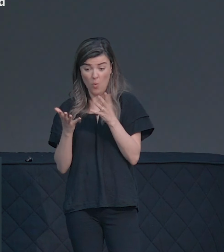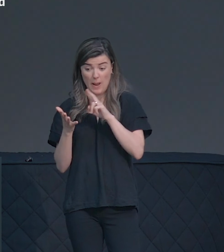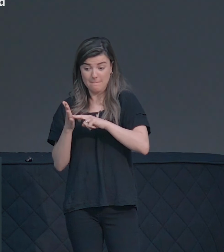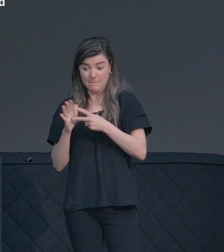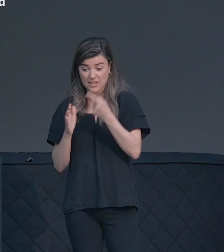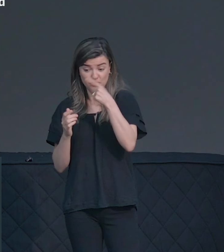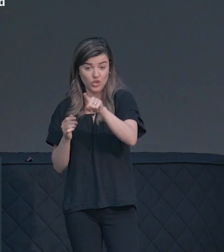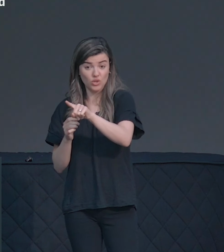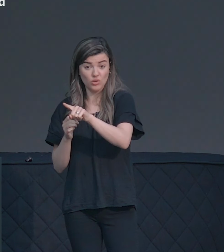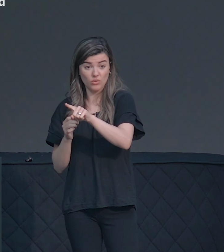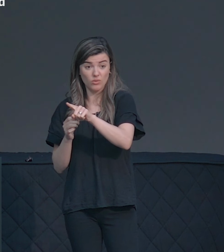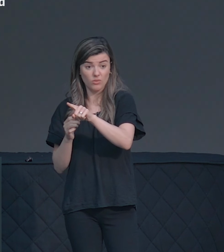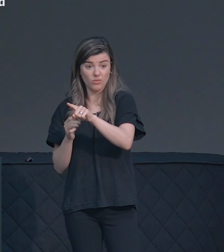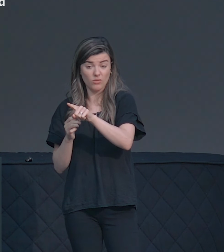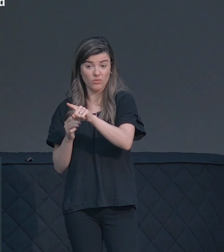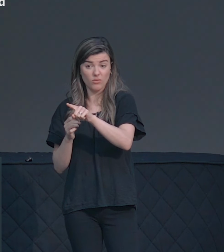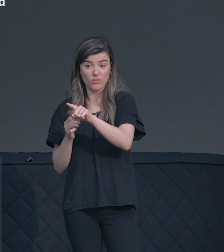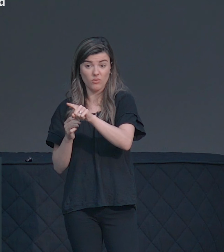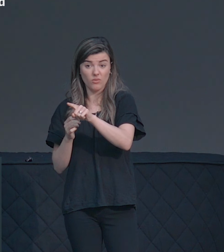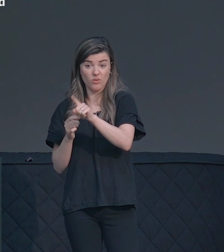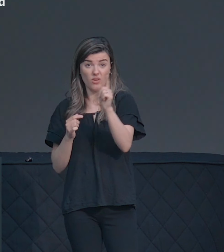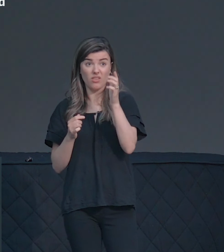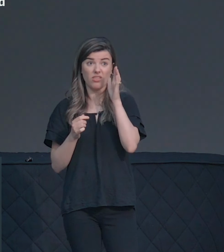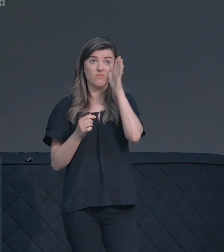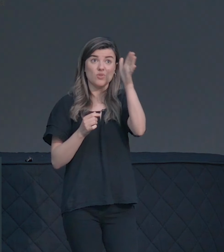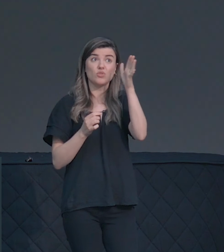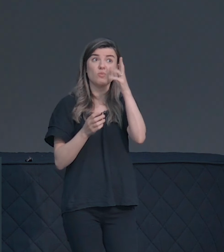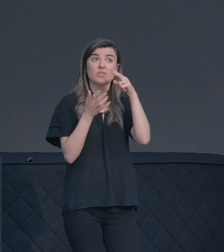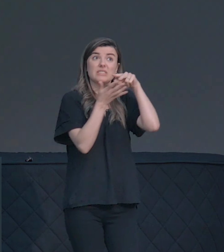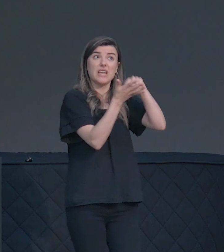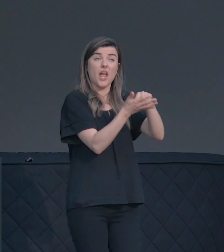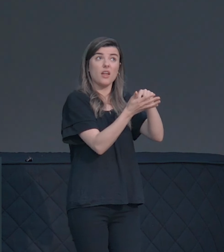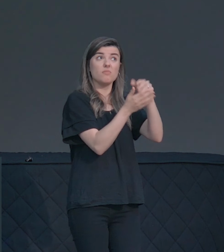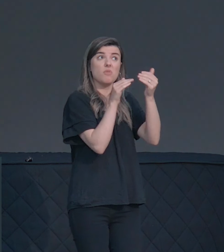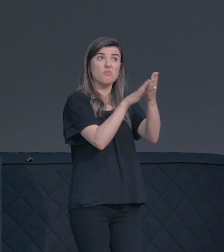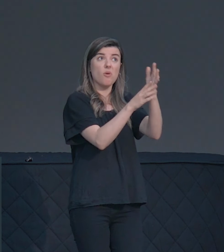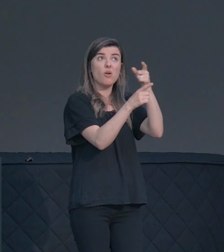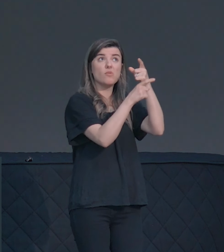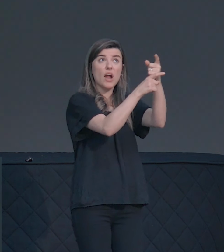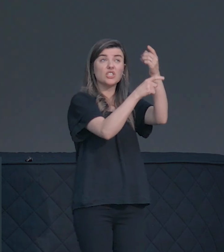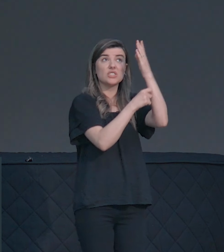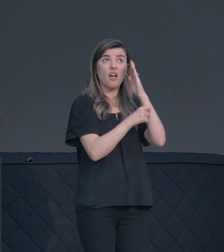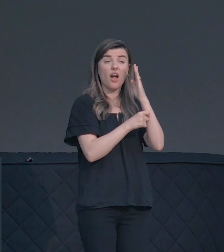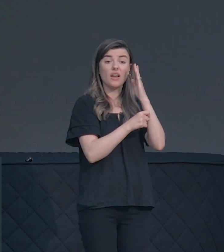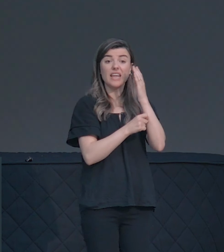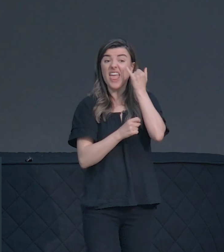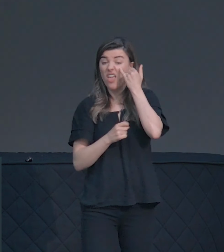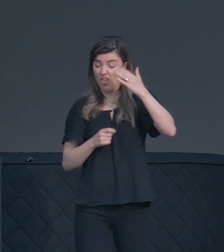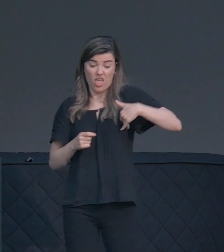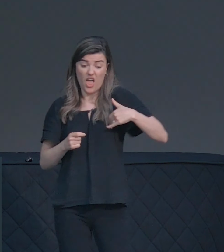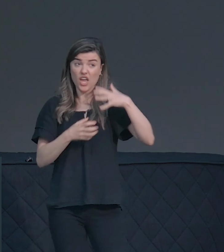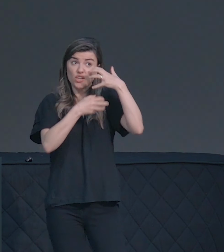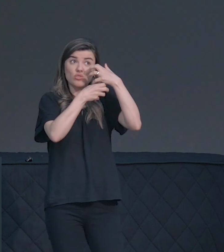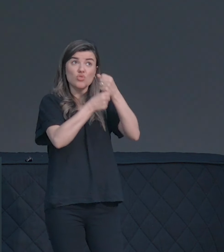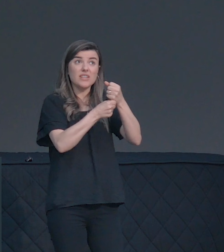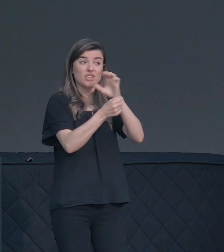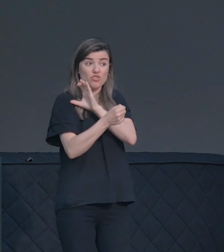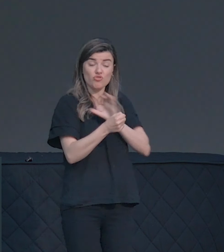you, standing before a holy and righteous God. If you've never trusted Christ for your